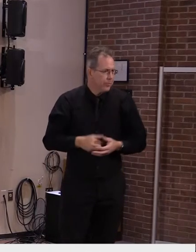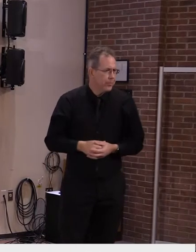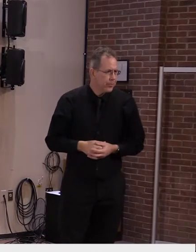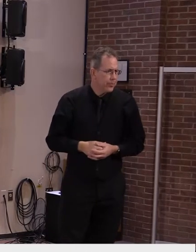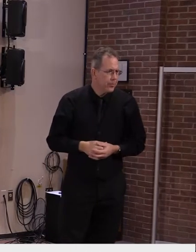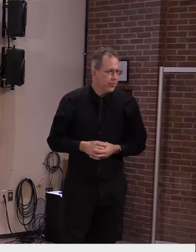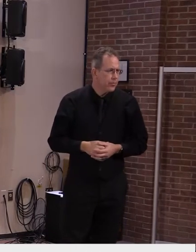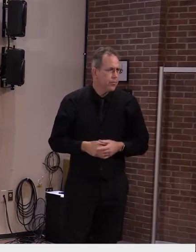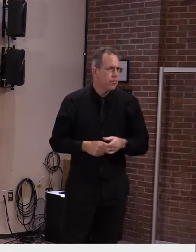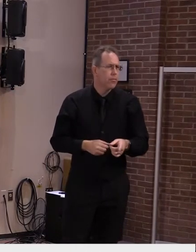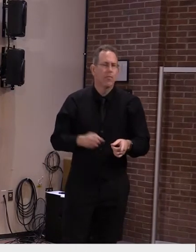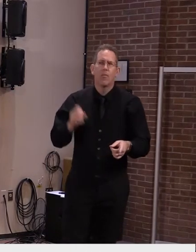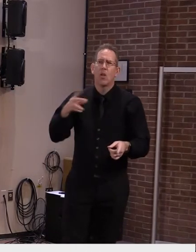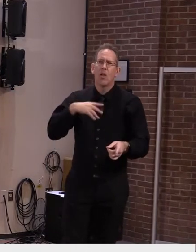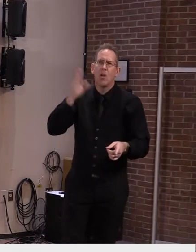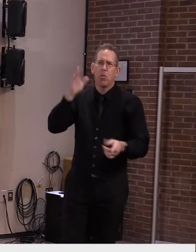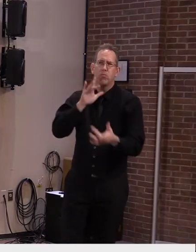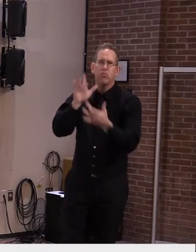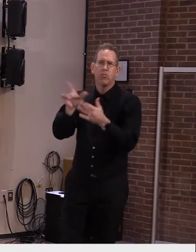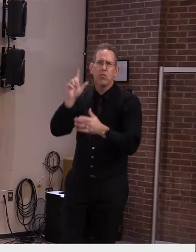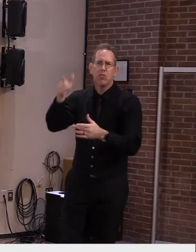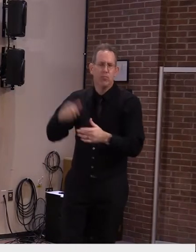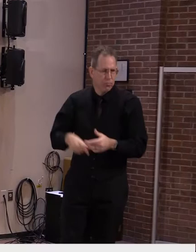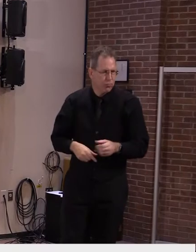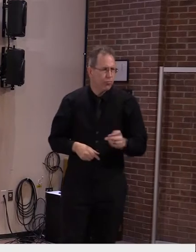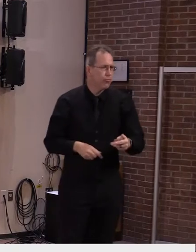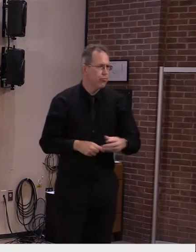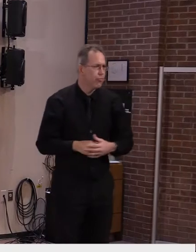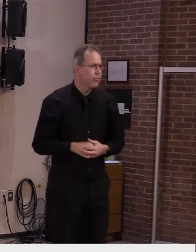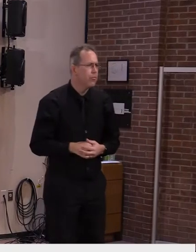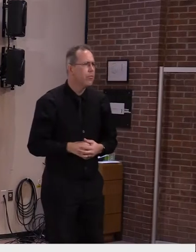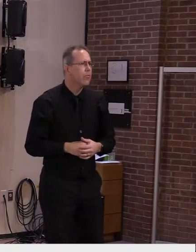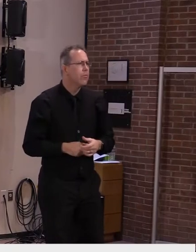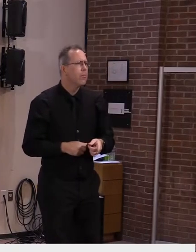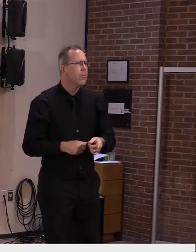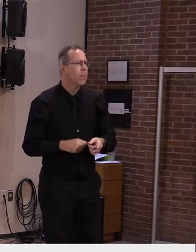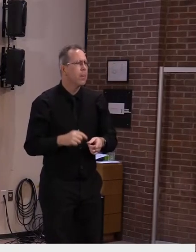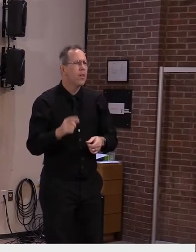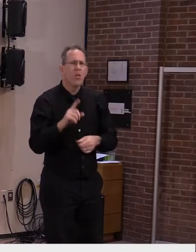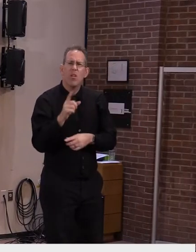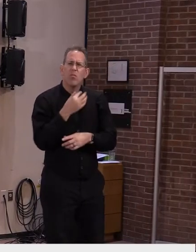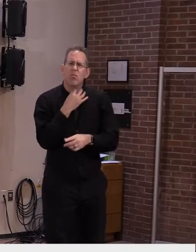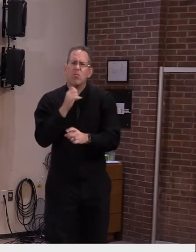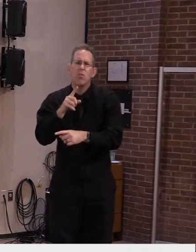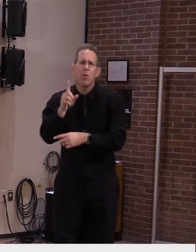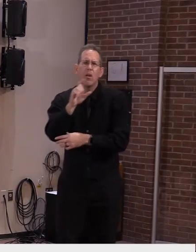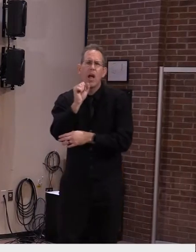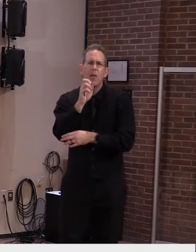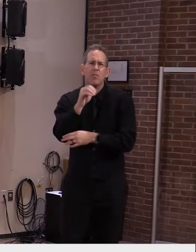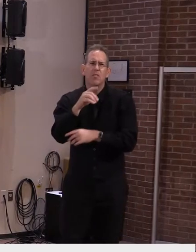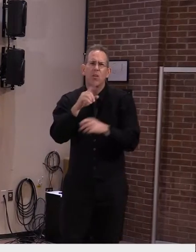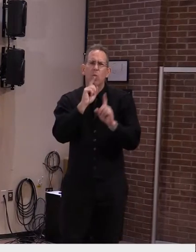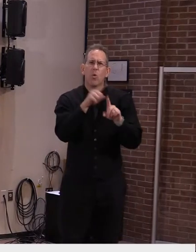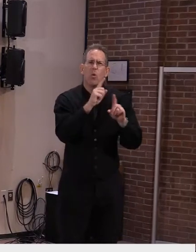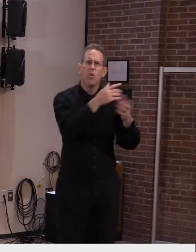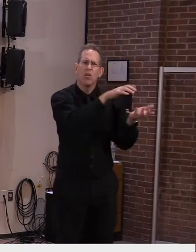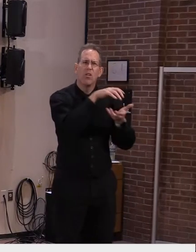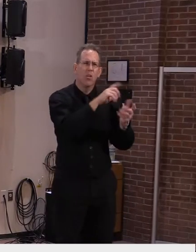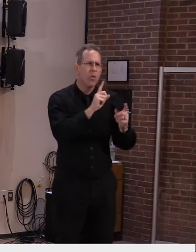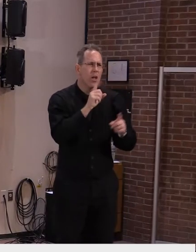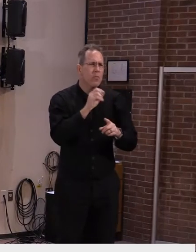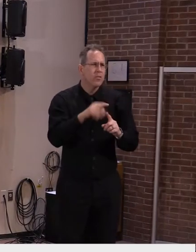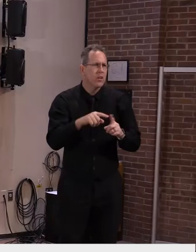I will do that. Where's New Hampshire getting theirs? Or Amazon getting theirs? And NIH in some regards. And that was what the governor